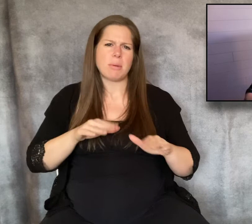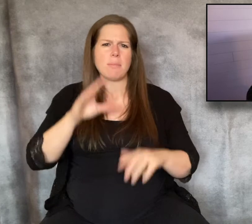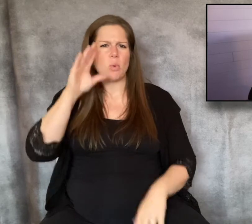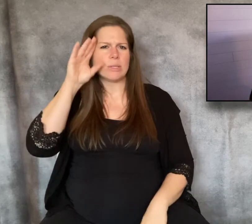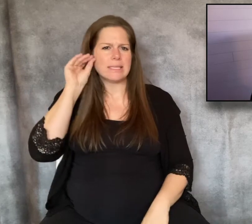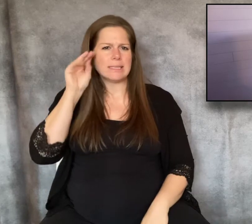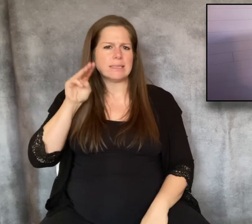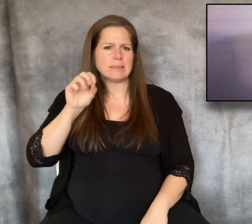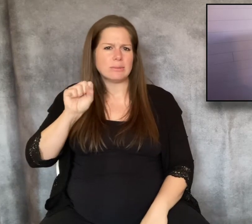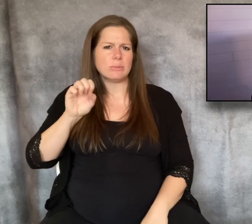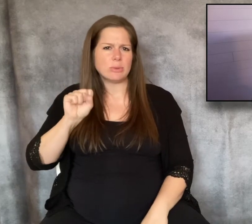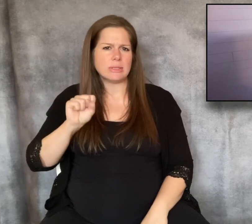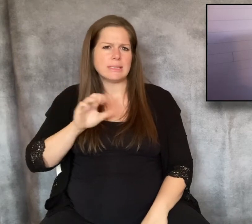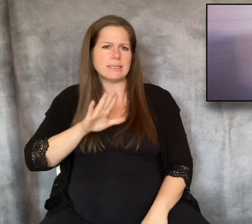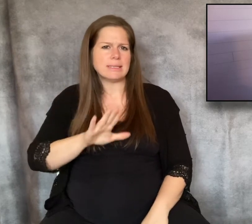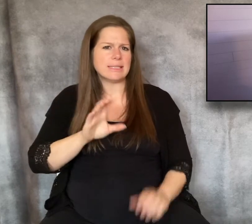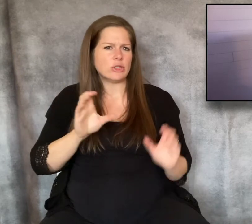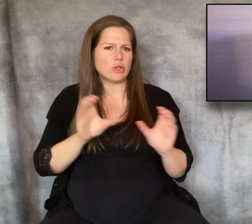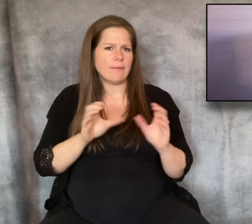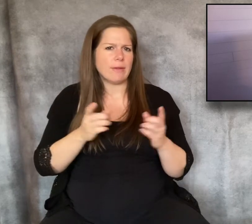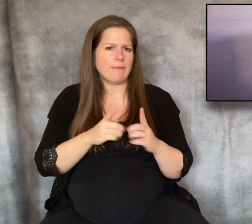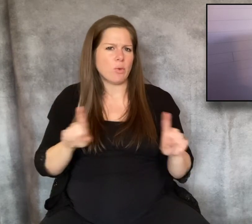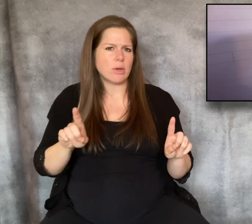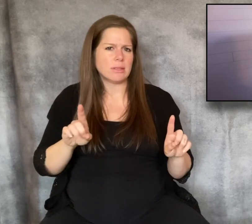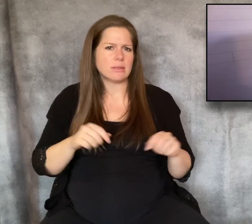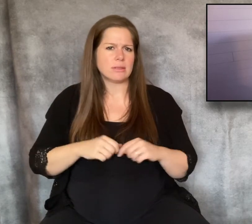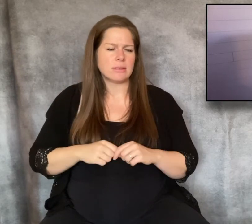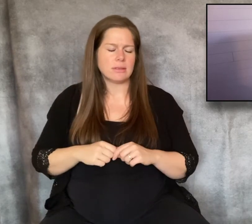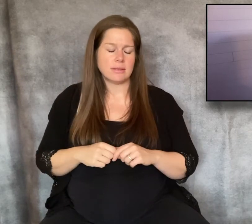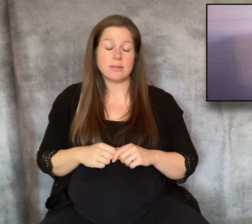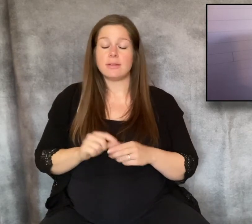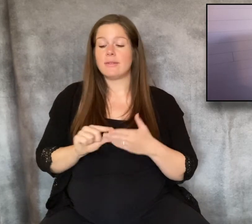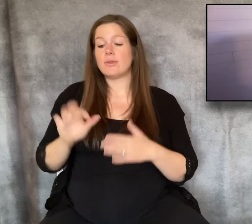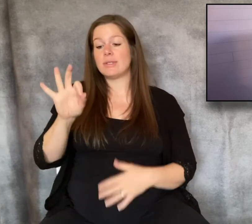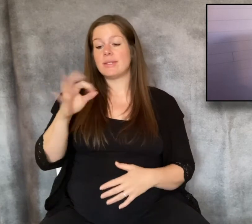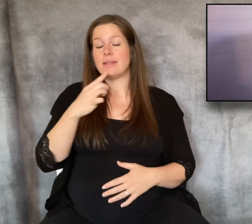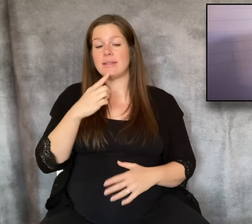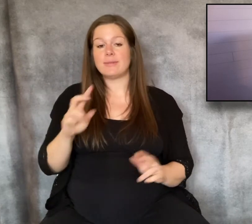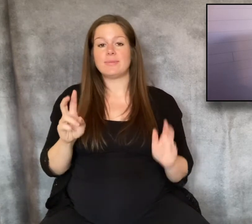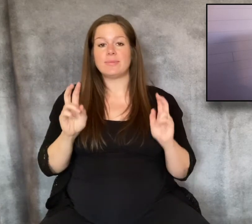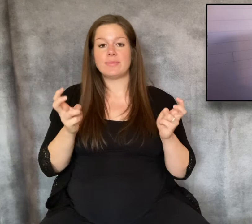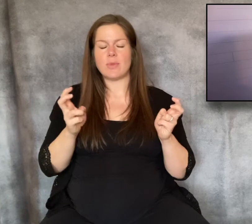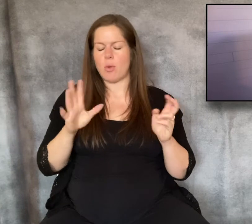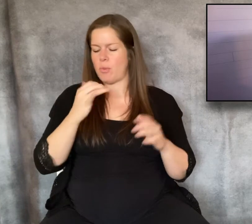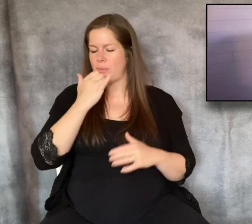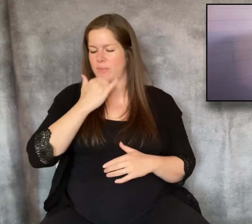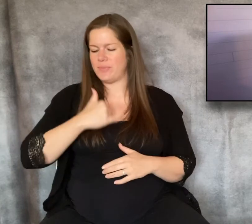certificates. So he's pointing them back to creation here. Verse 8.